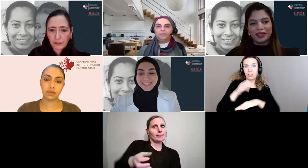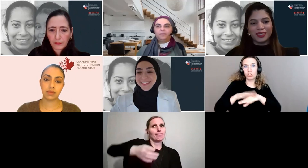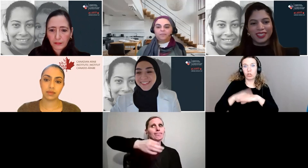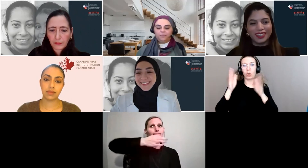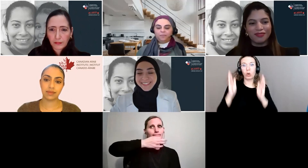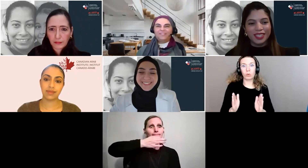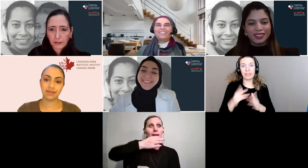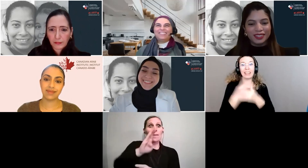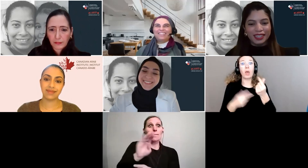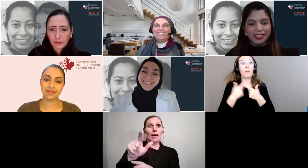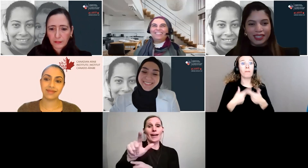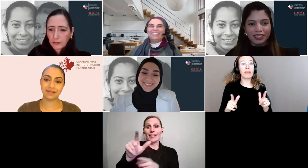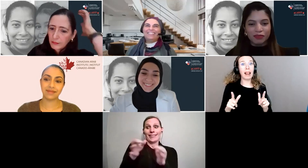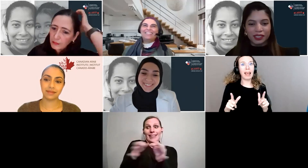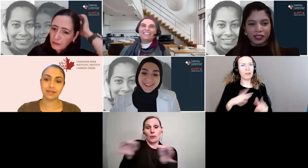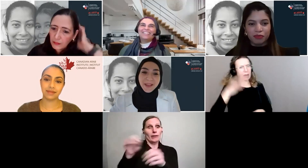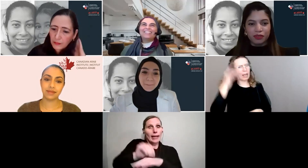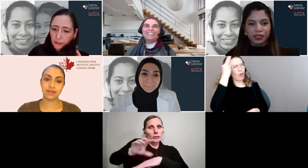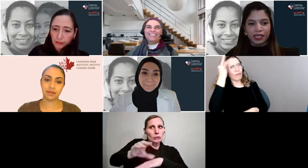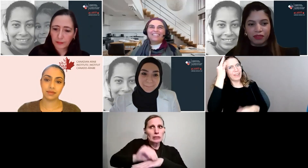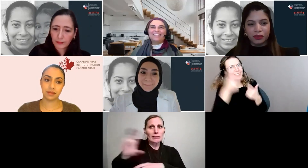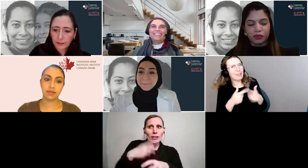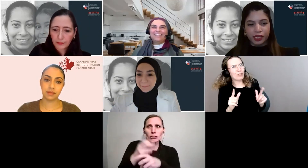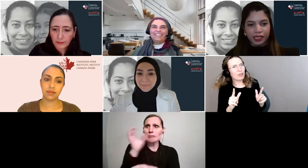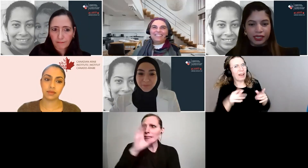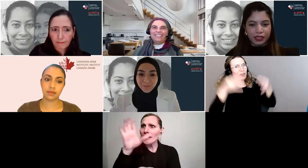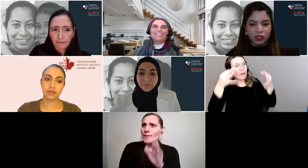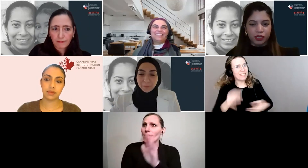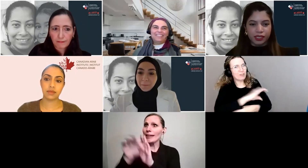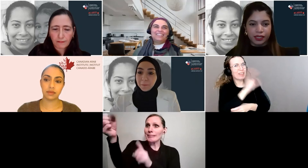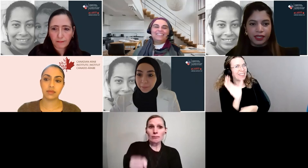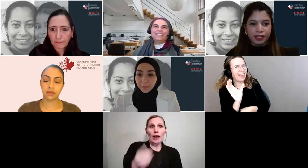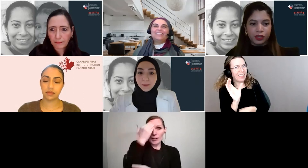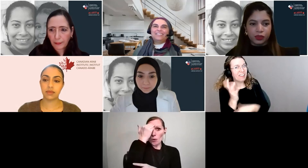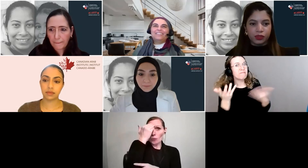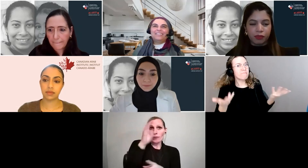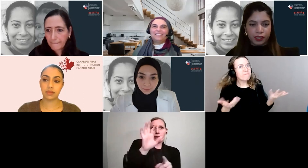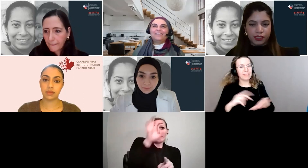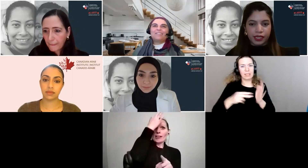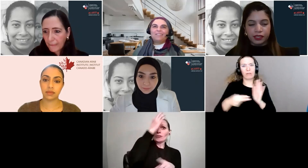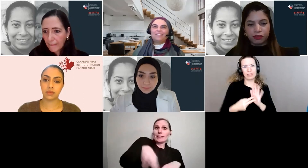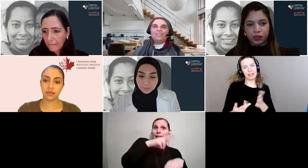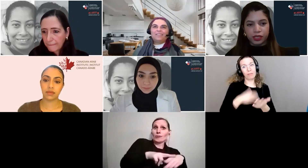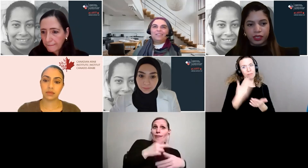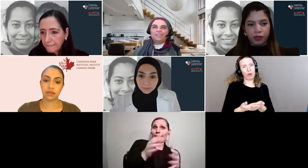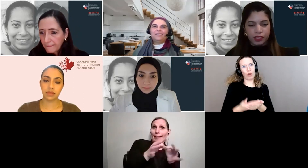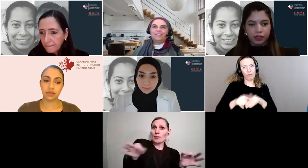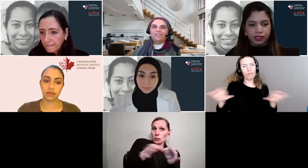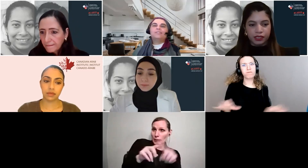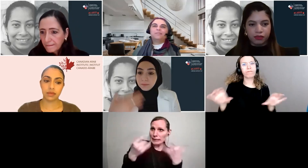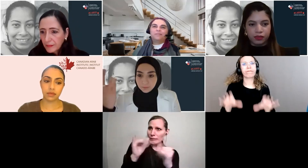national language. So that's saying something in terms of the level of work that needs to be done to make this ideal future